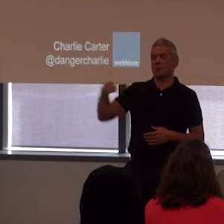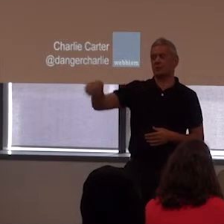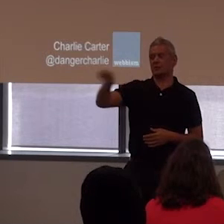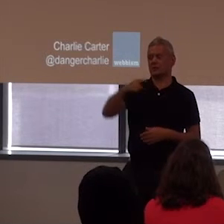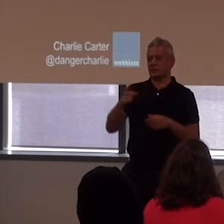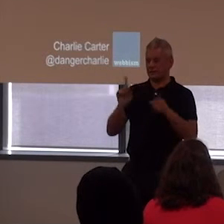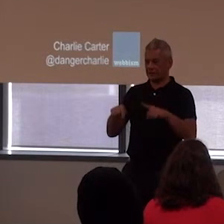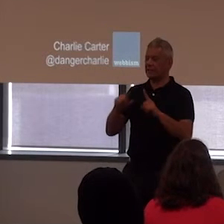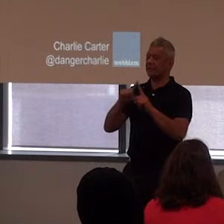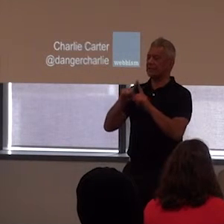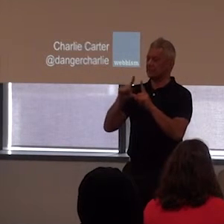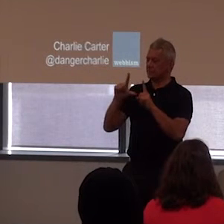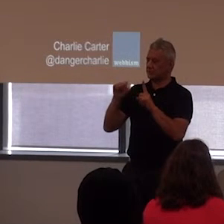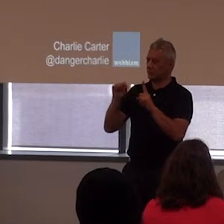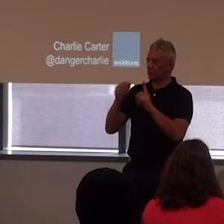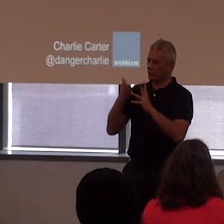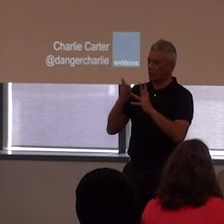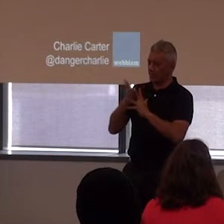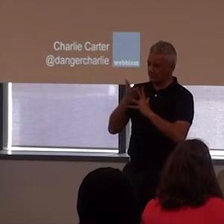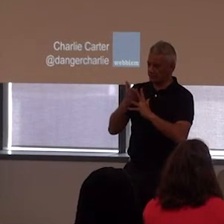digital accessibility, and it's a great